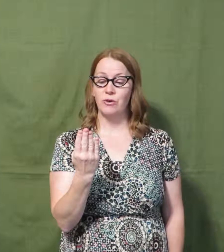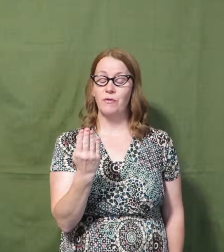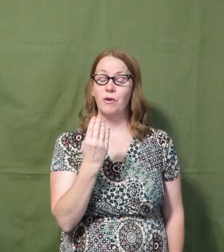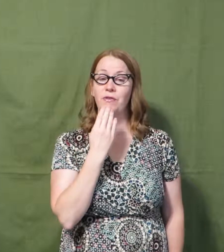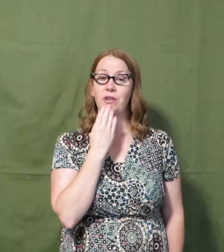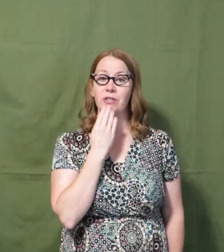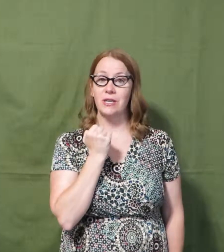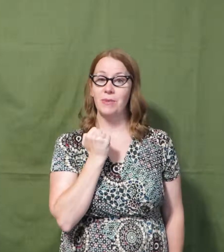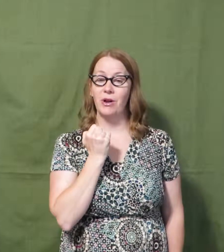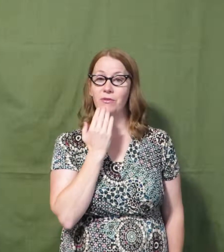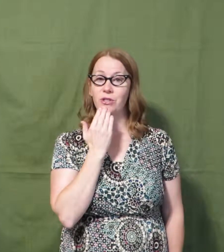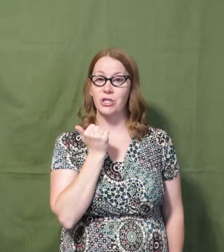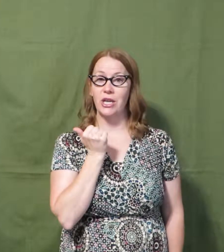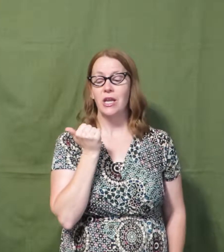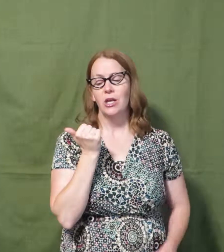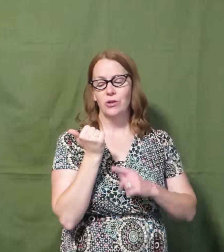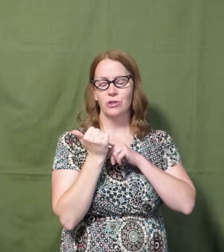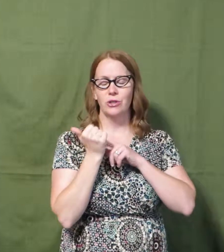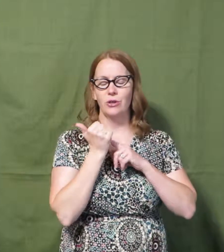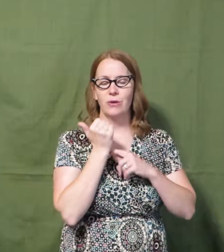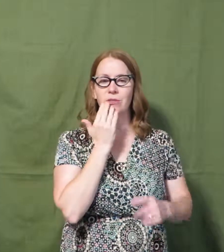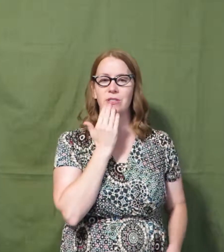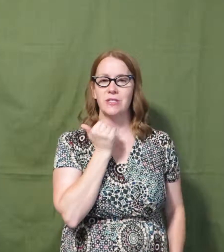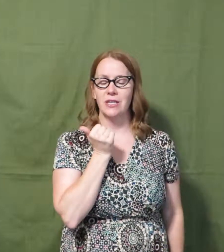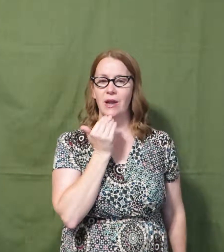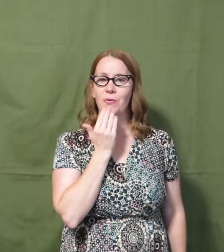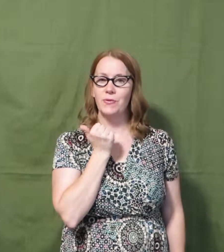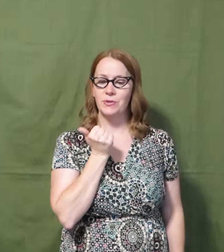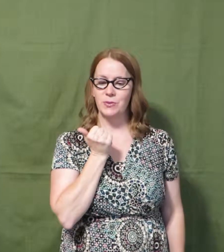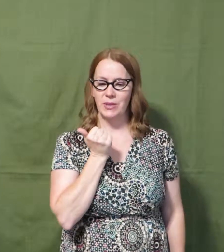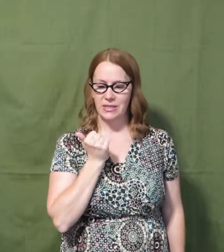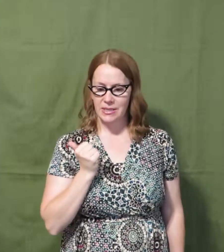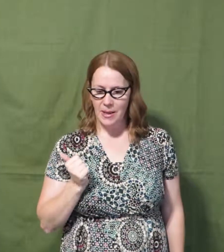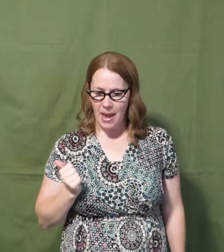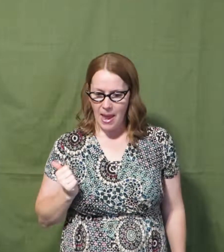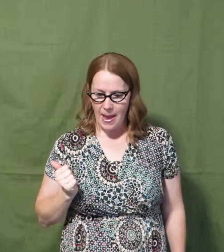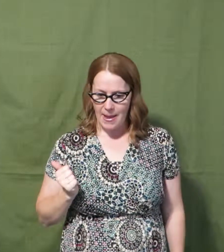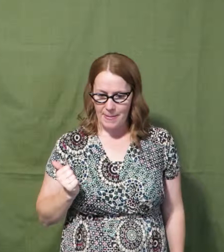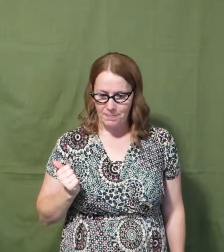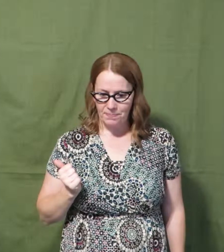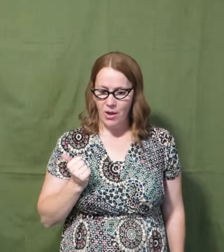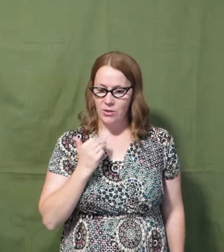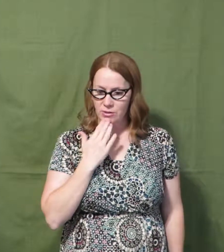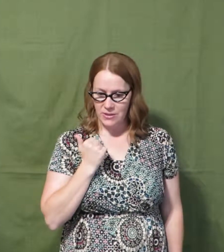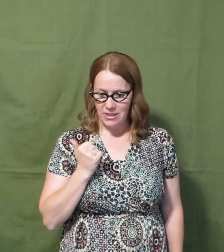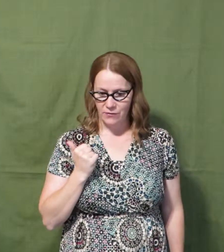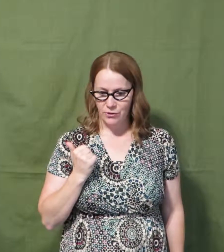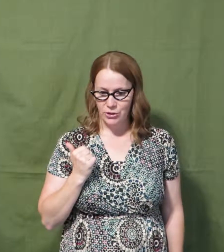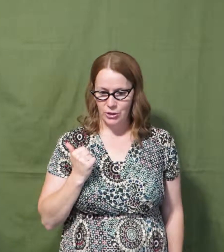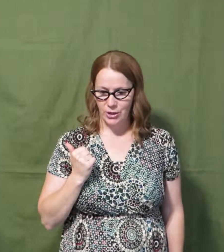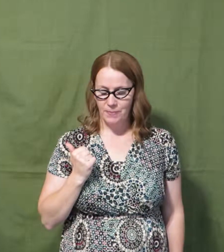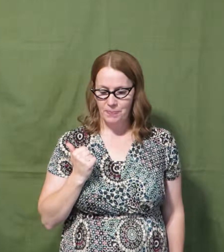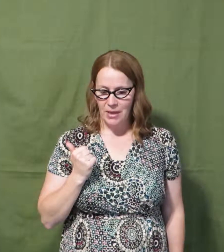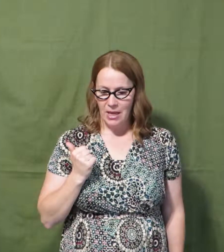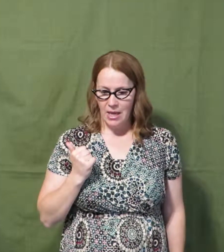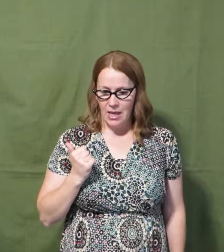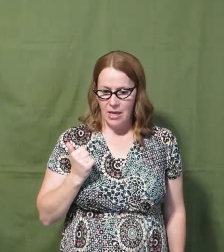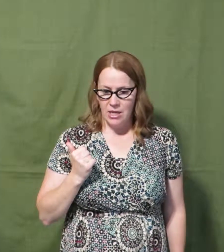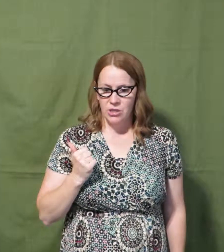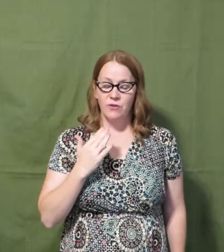four fingers coming off your chin. Usually your thumb is just sticking out. Sweet. Also the sign for sugar. So if you